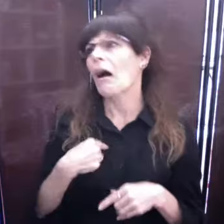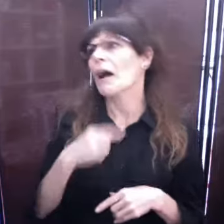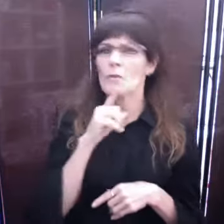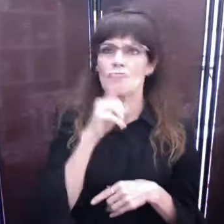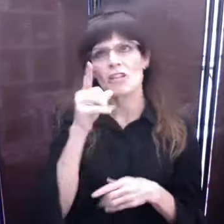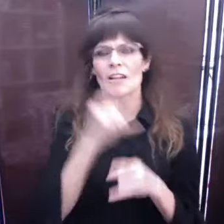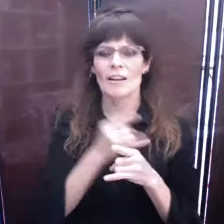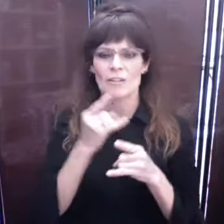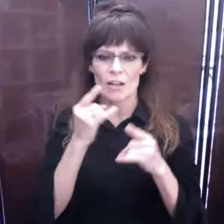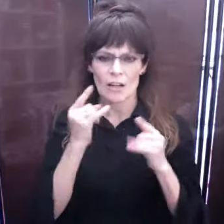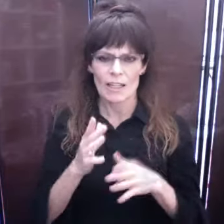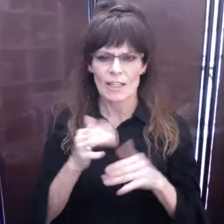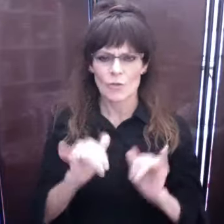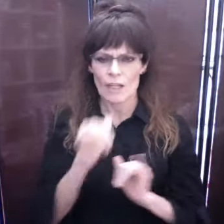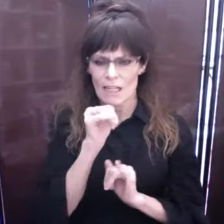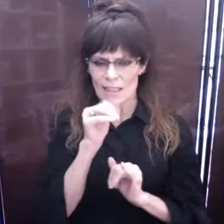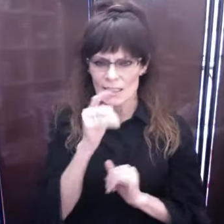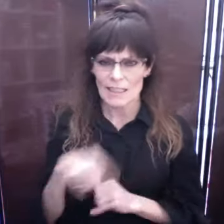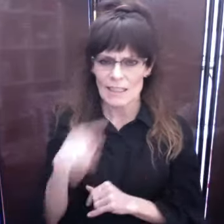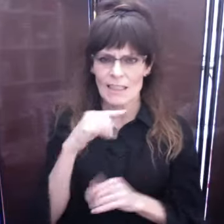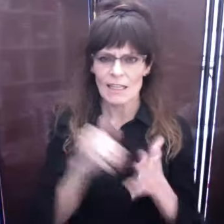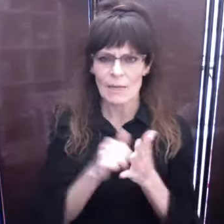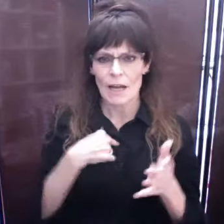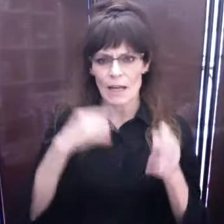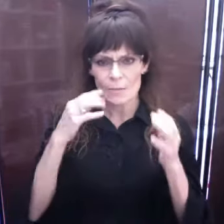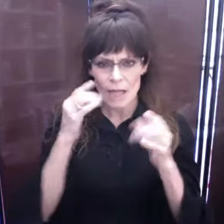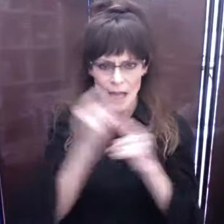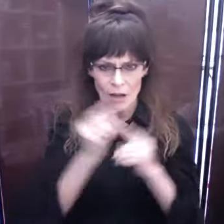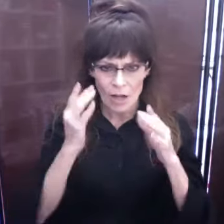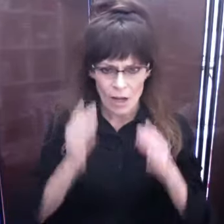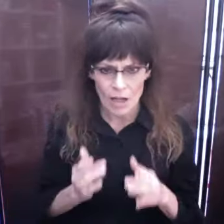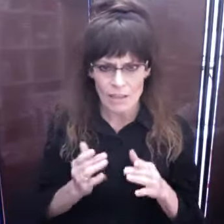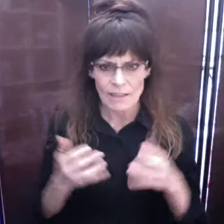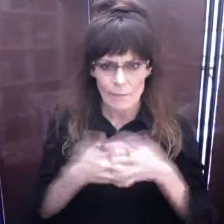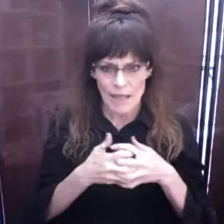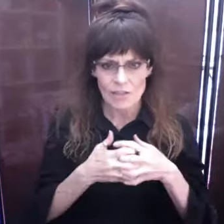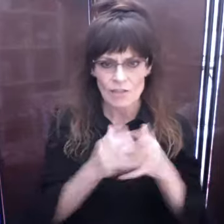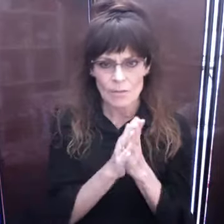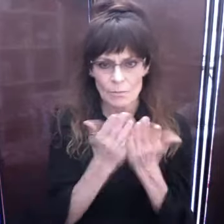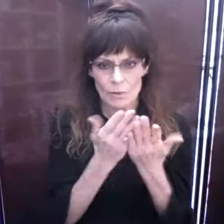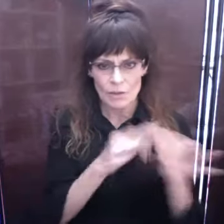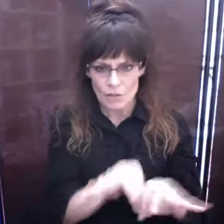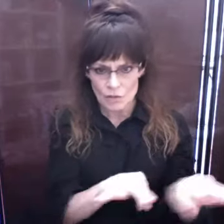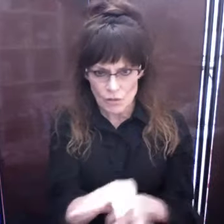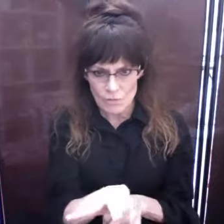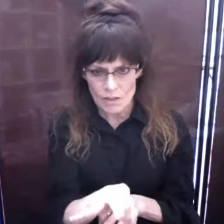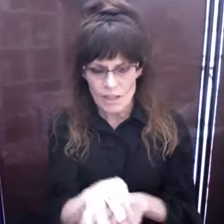And so I try not to say that, but I am an alcoholic of the book's description, right? But going to the bedevilments, it says here on